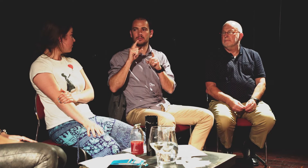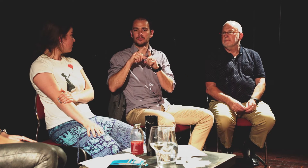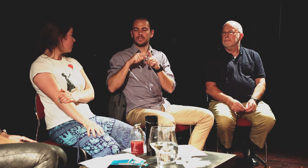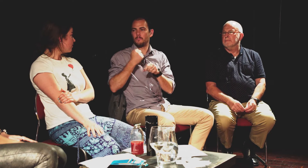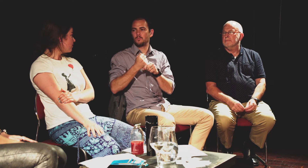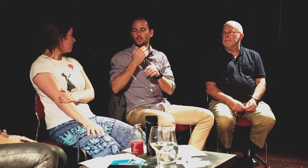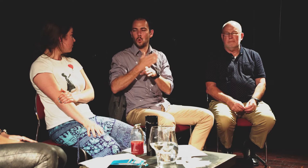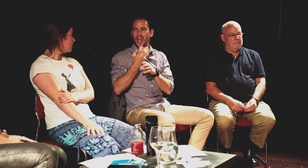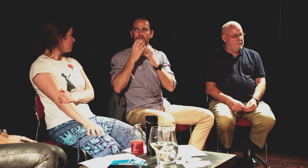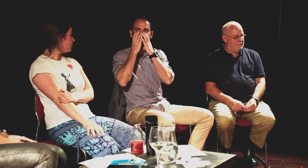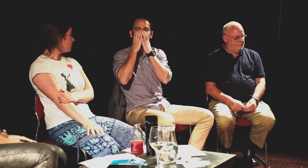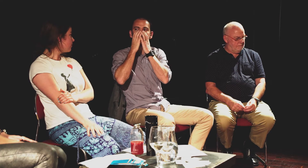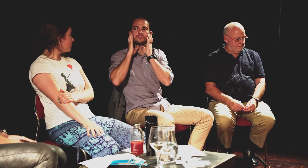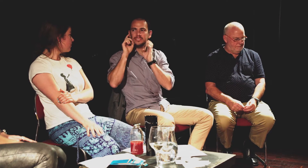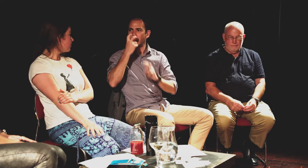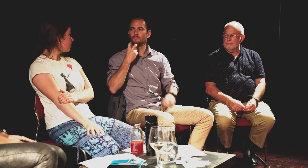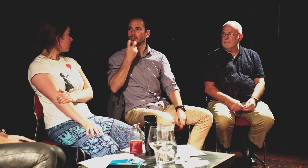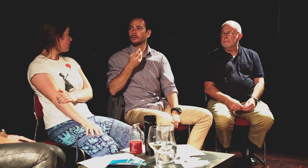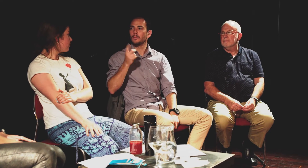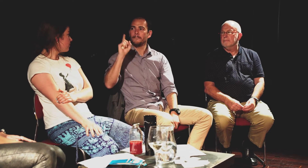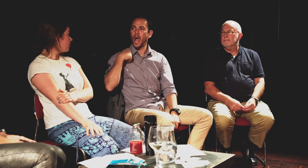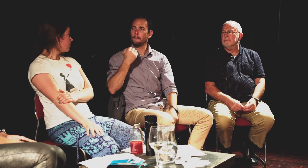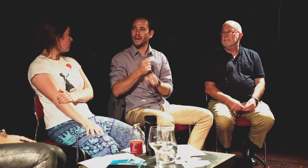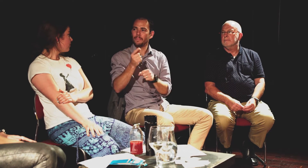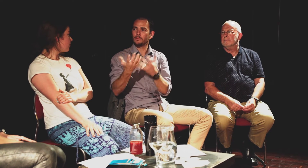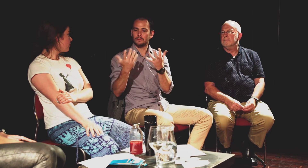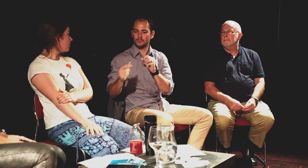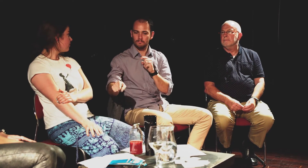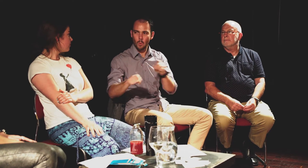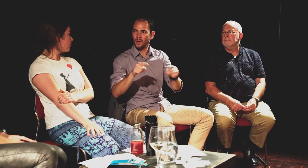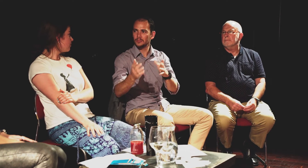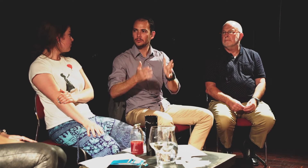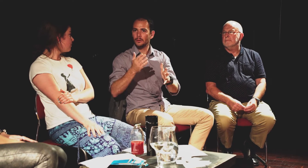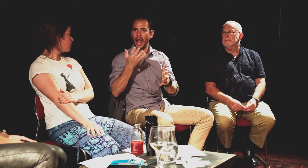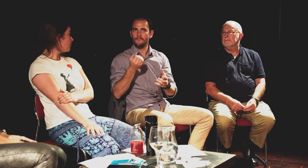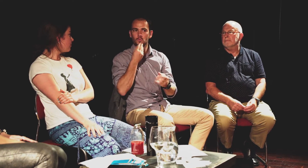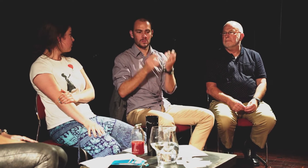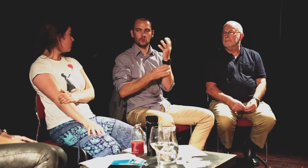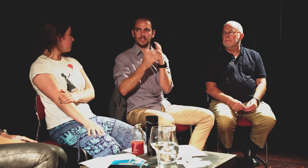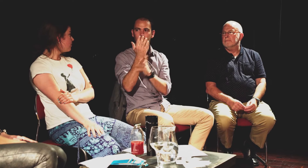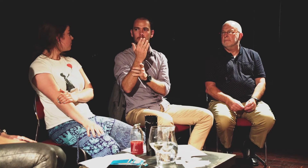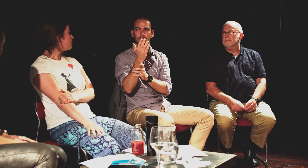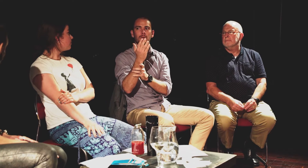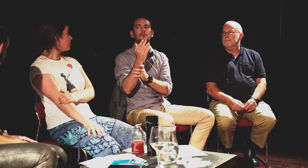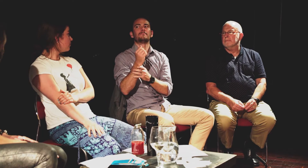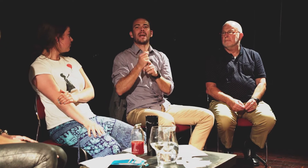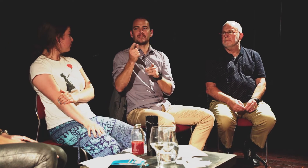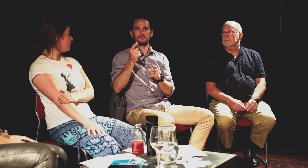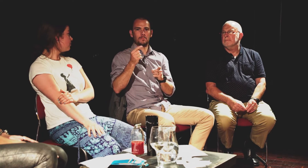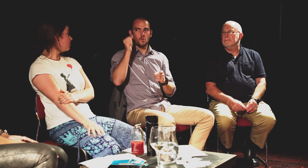And it's also faster for me at work as well. Like, for example, I wear a mask when I work, and I can sign, and I don't have to take off the mask. And